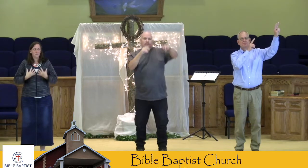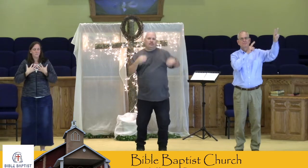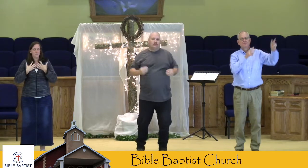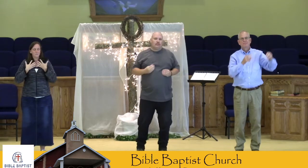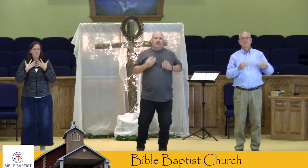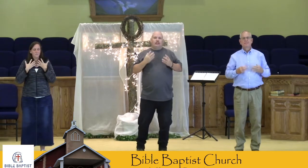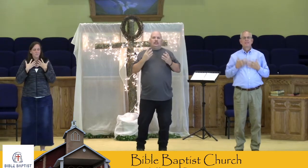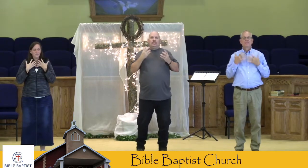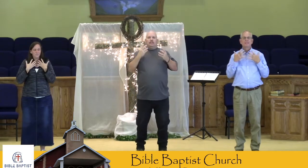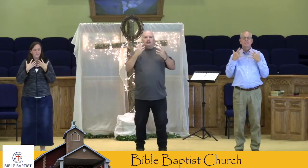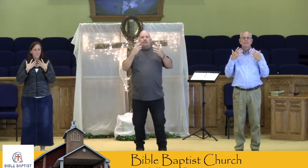scene anew.